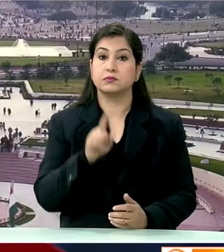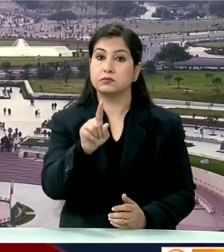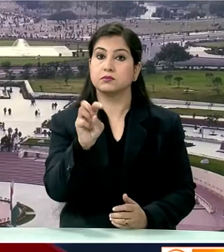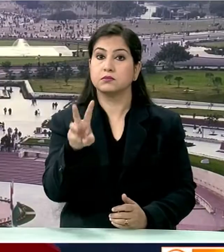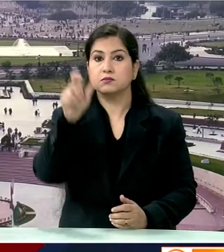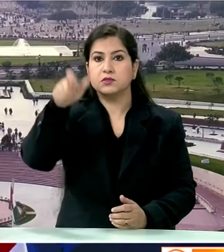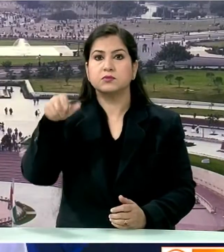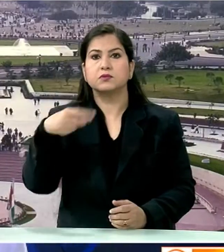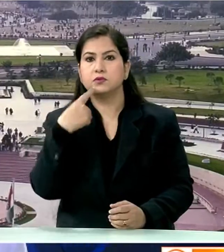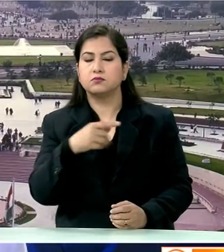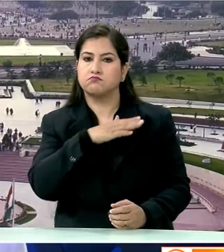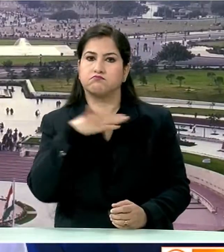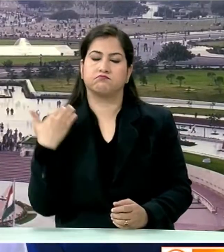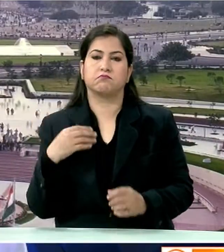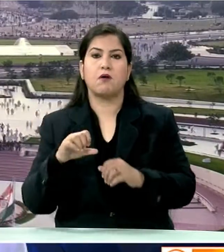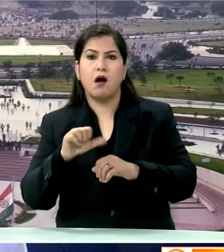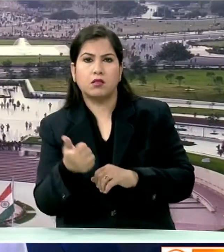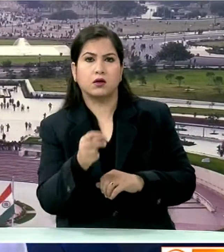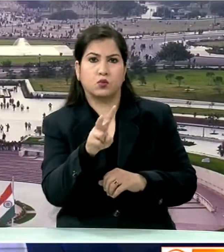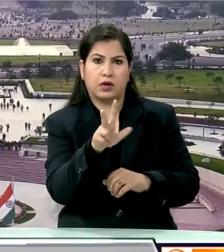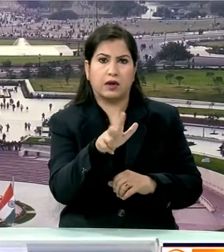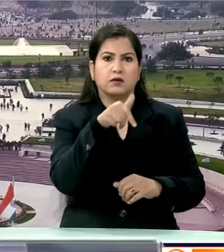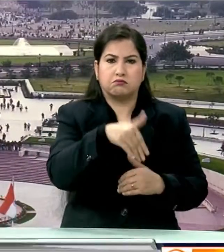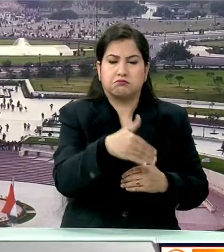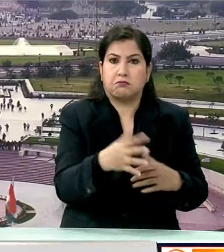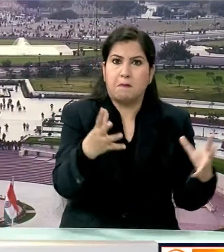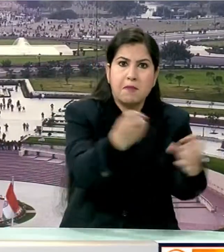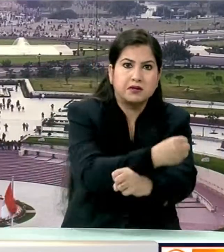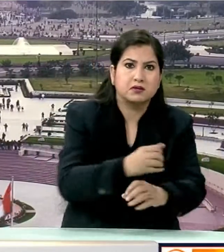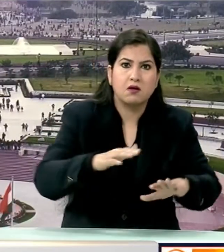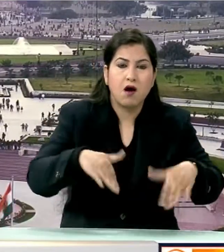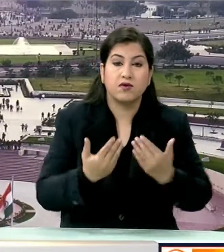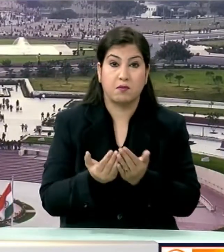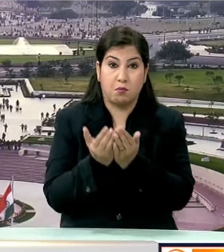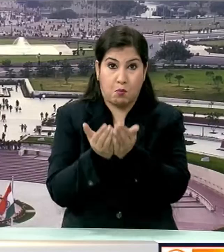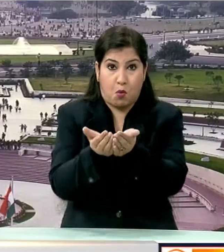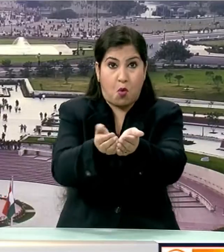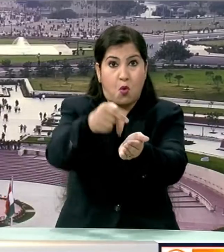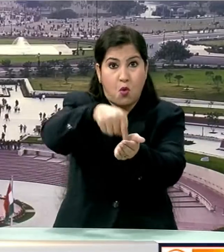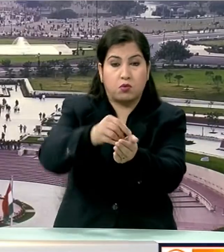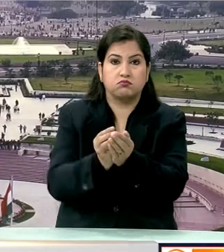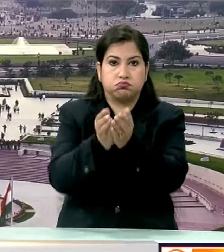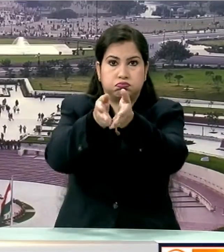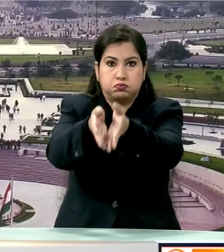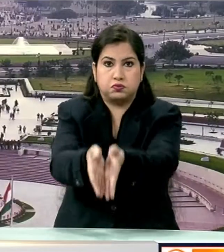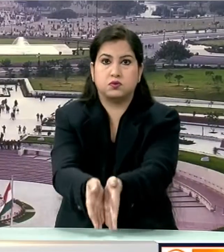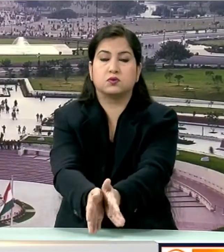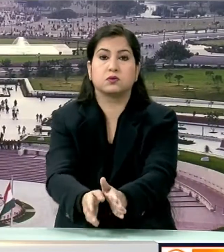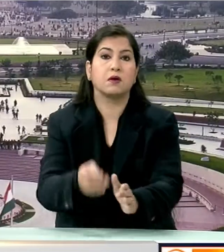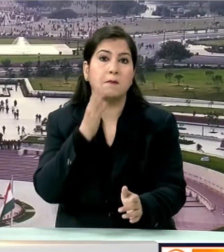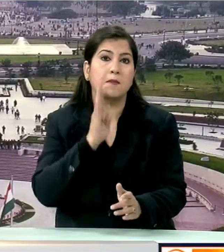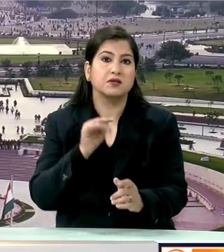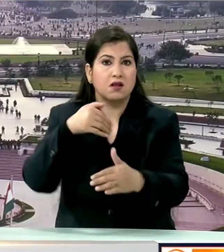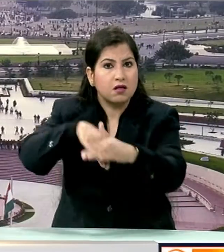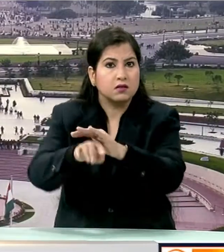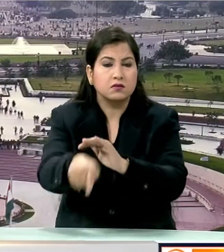13 people have been confirmed dead and another 28 are thought to be missing after a riverboat sank in the northern Brazilian